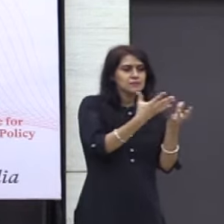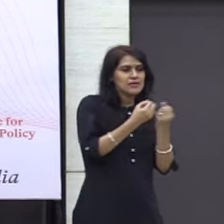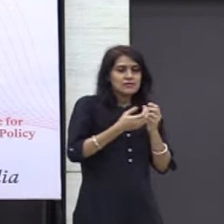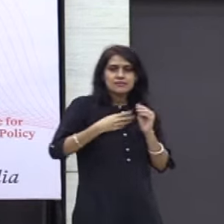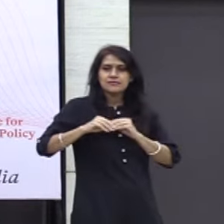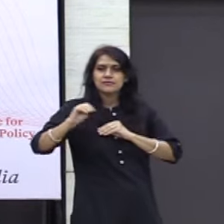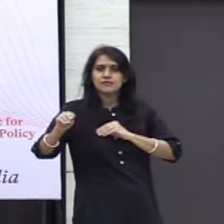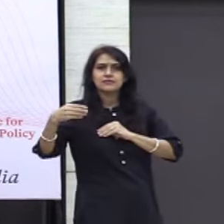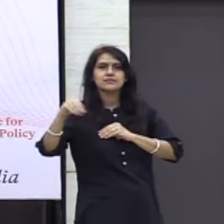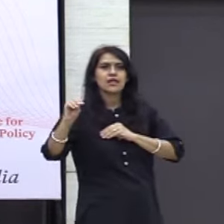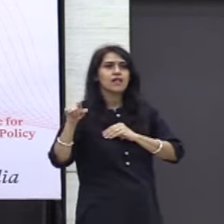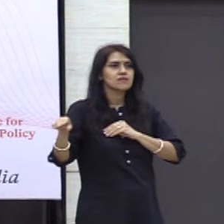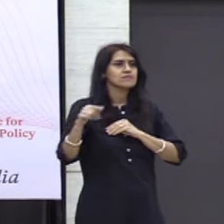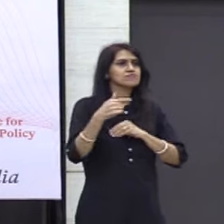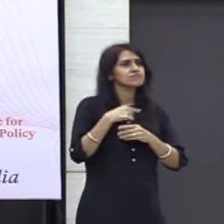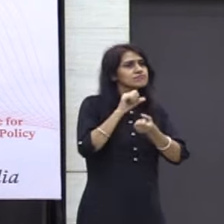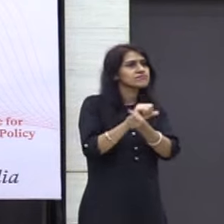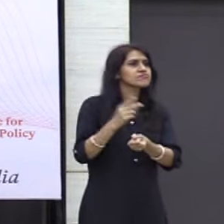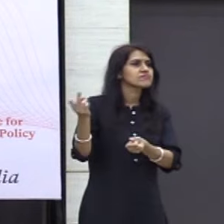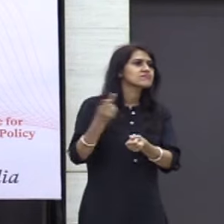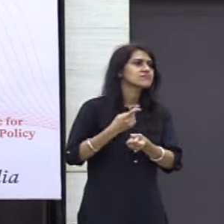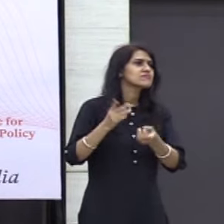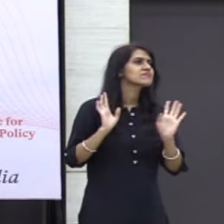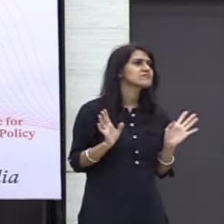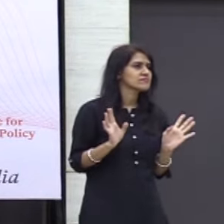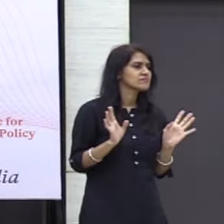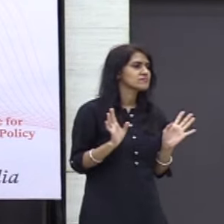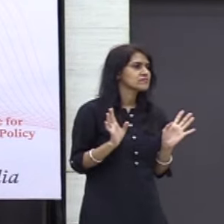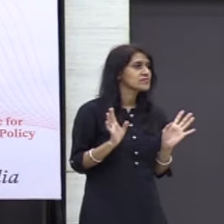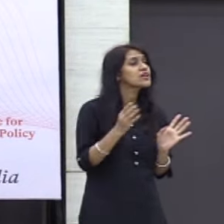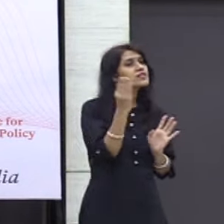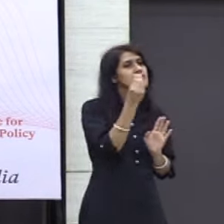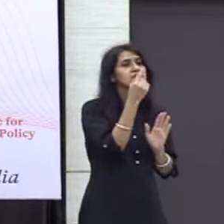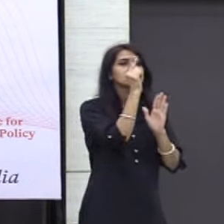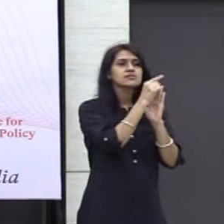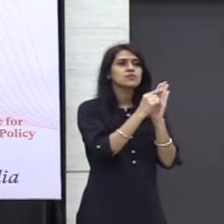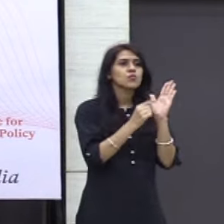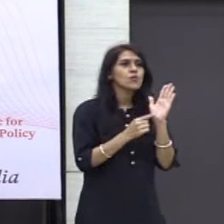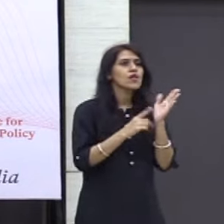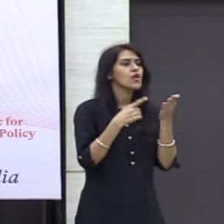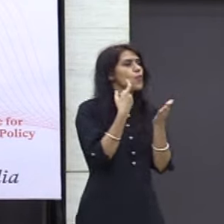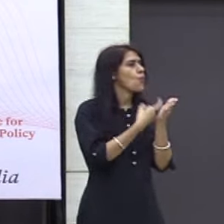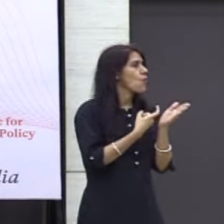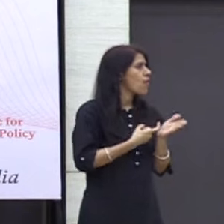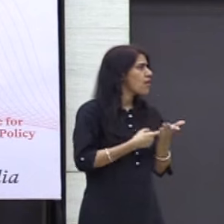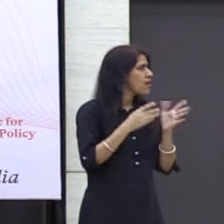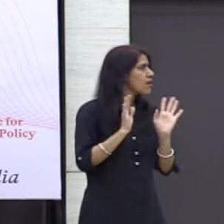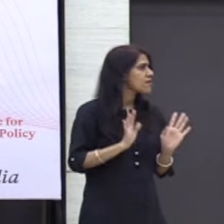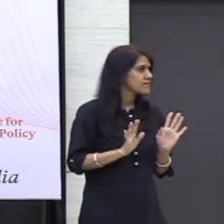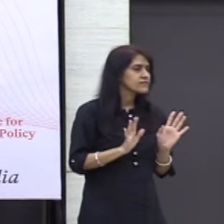with it, he will also be inside. So these are some extremely liberal provisions, I must say,